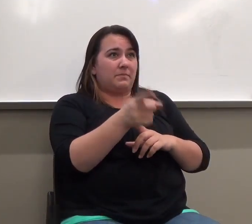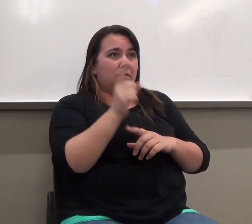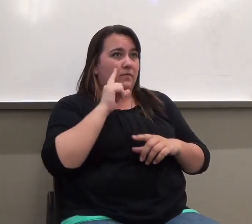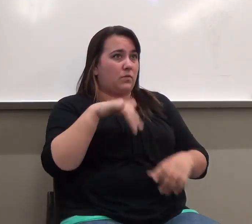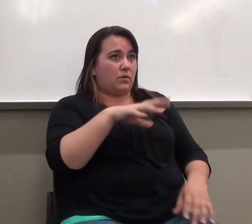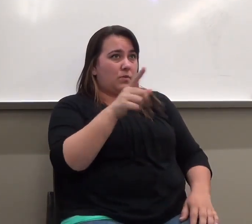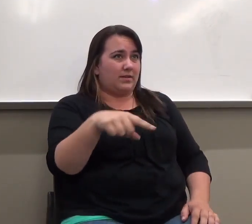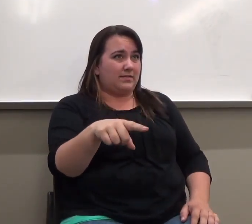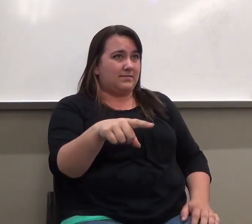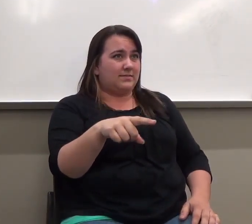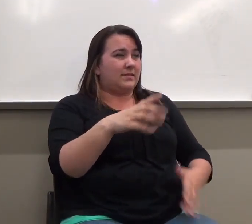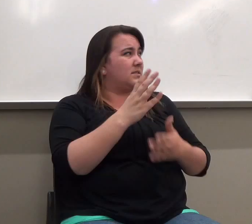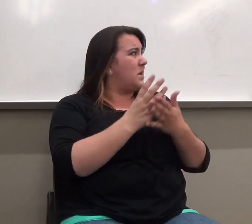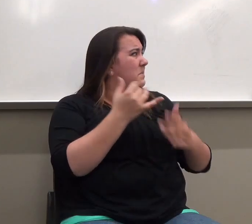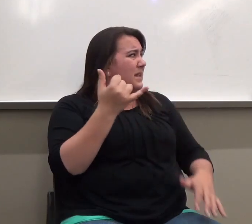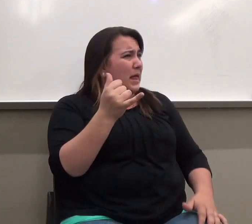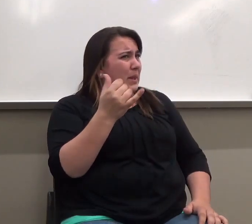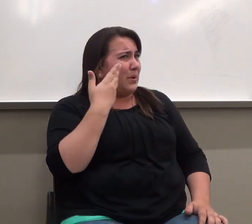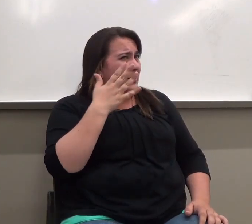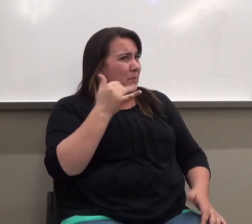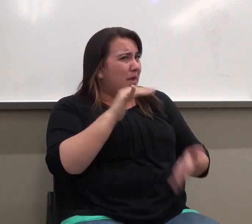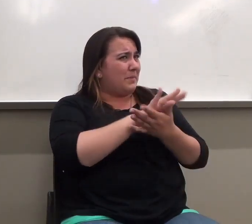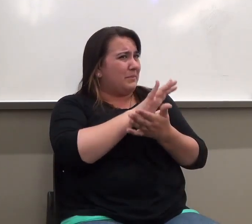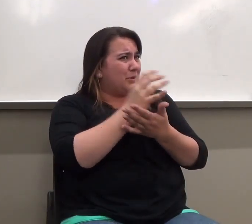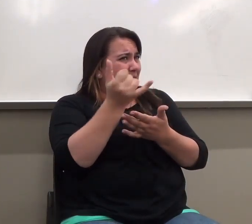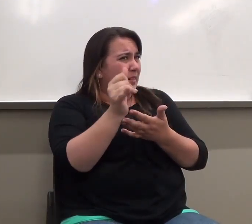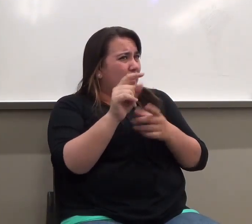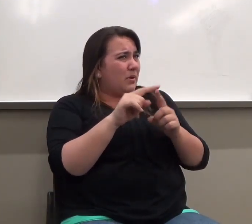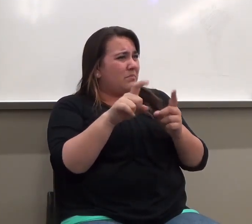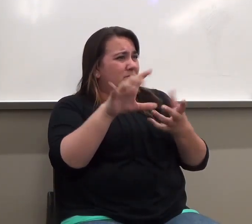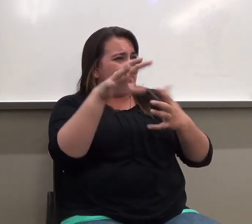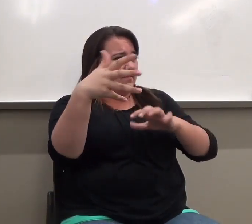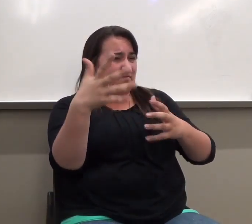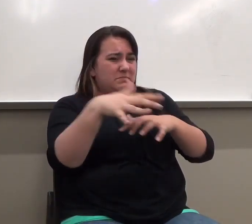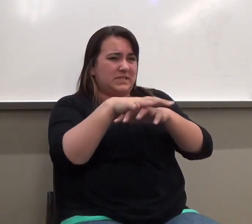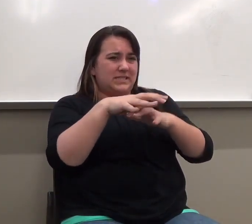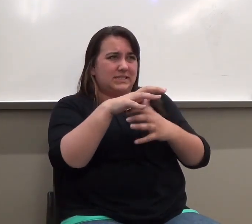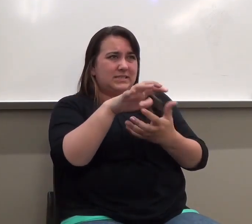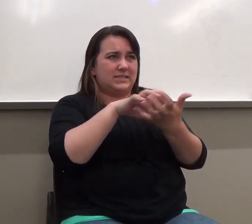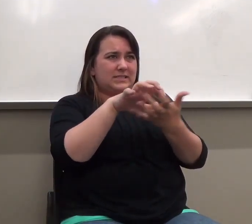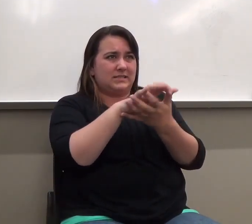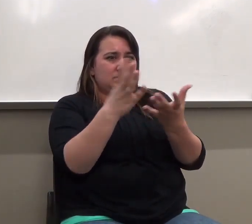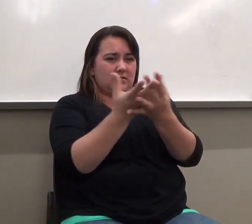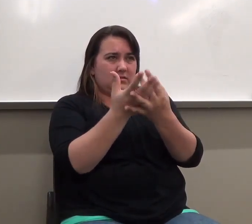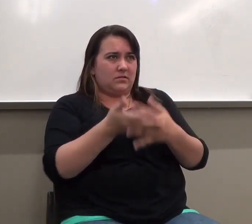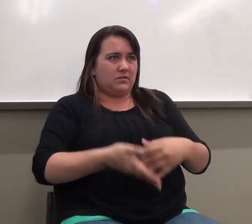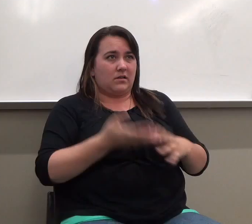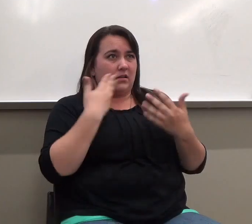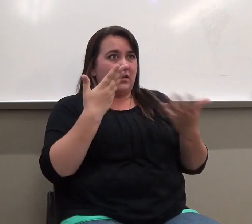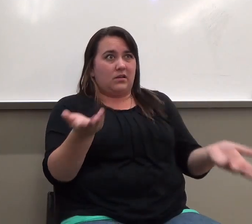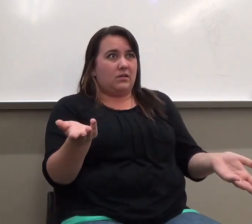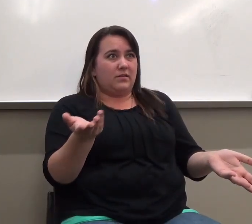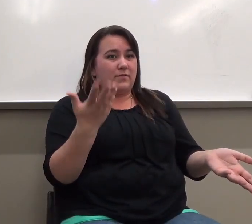whether they're singular or plural. Okay, so here's your quiz. We're going to do our same thing. We're going